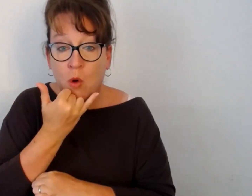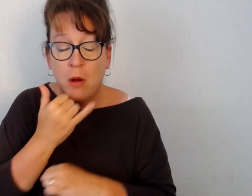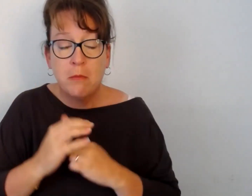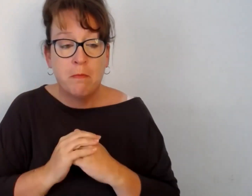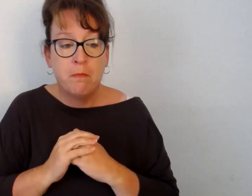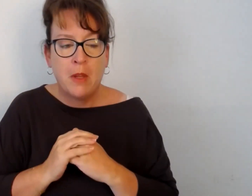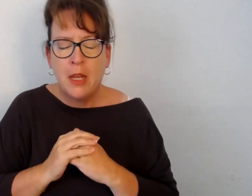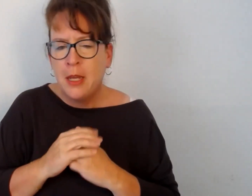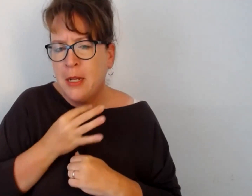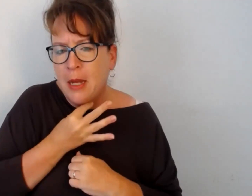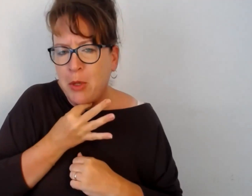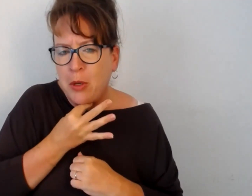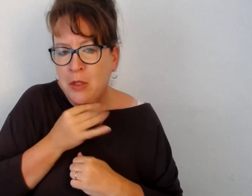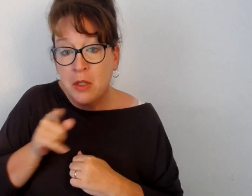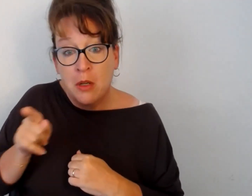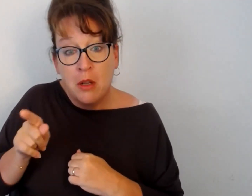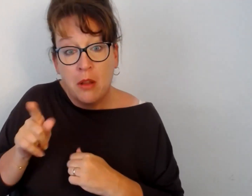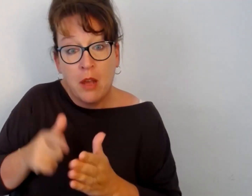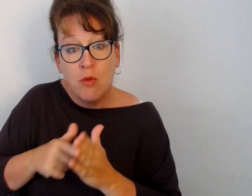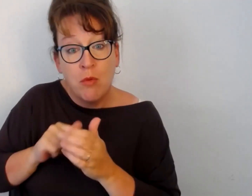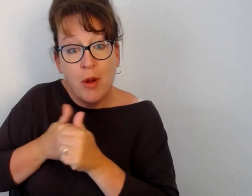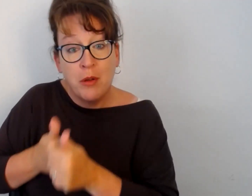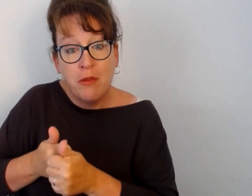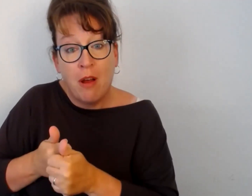be subject to the environmental justice laws?